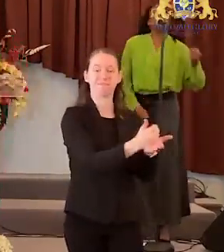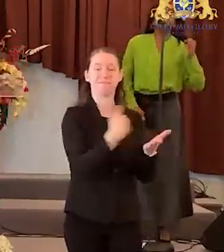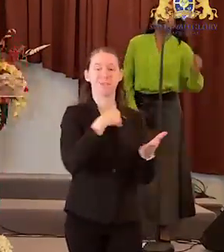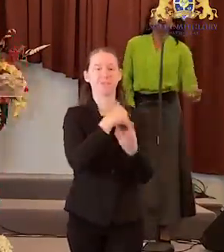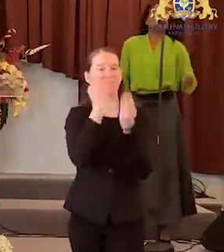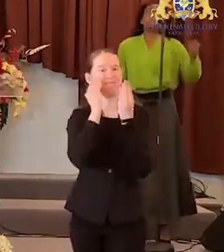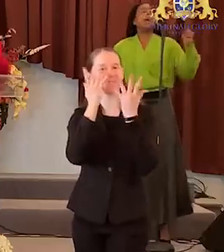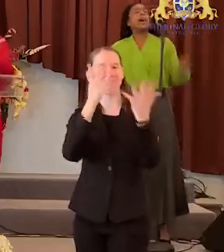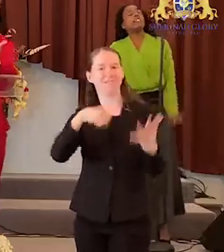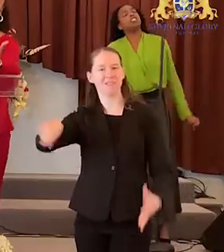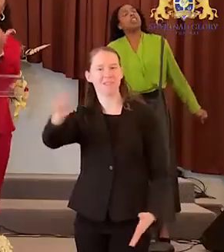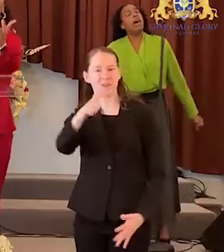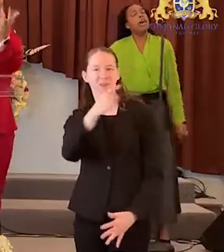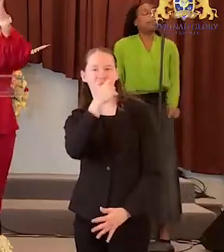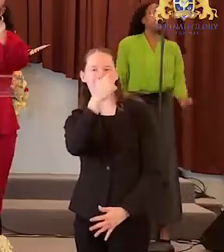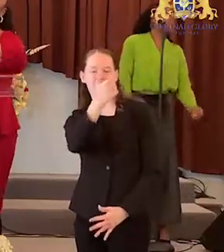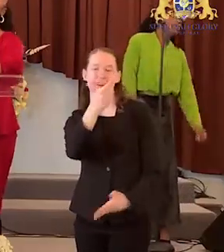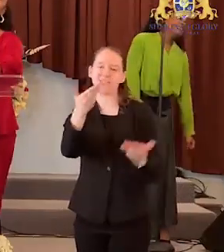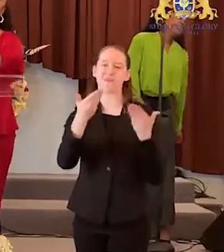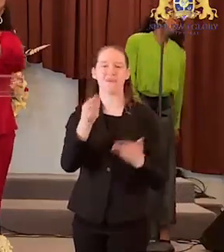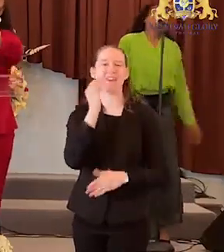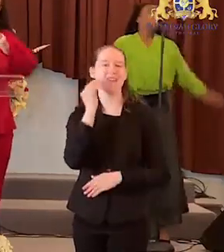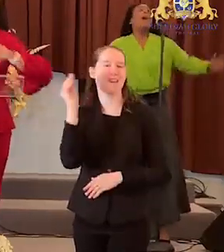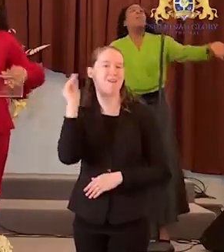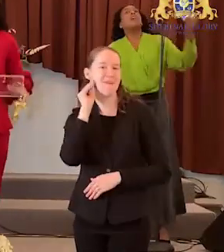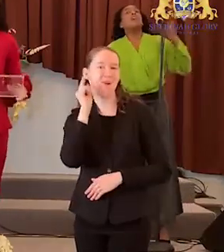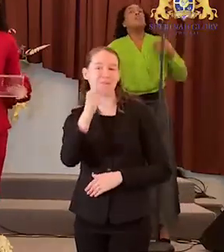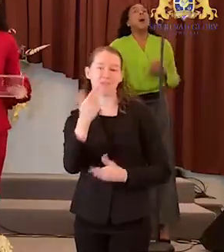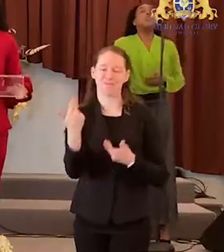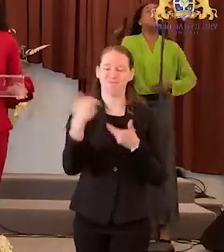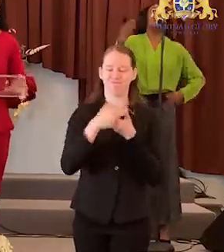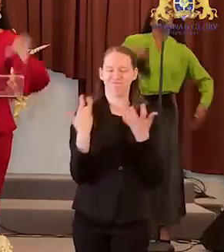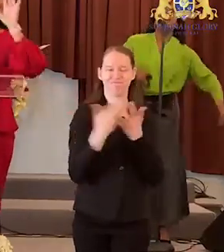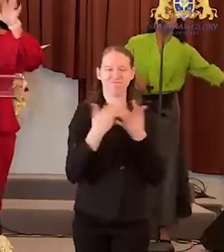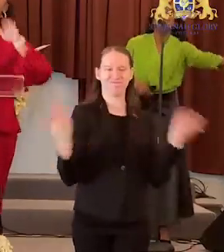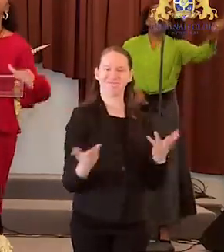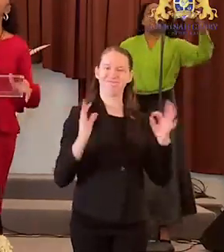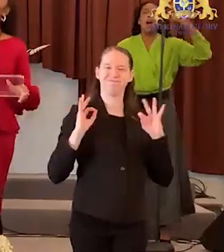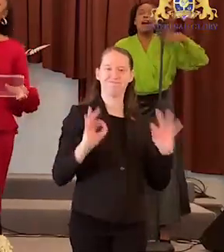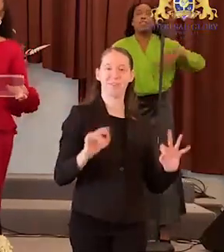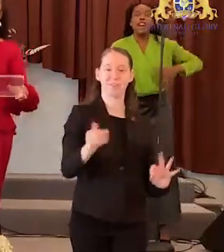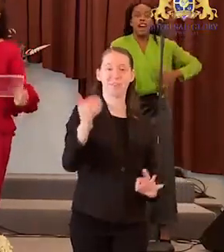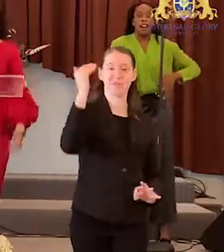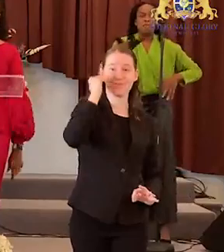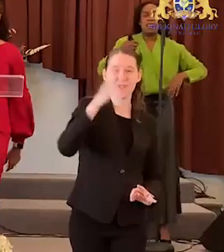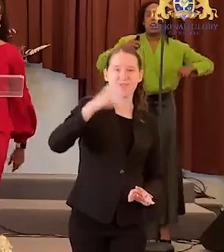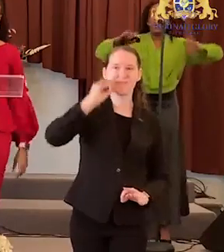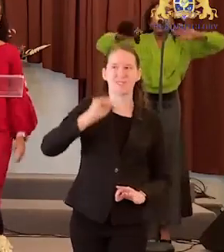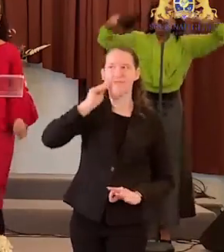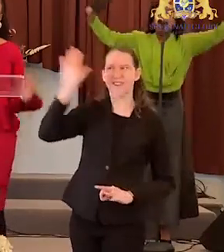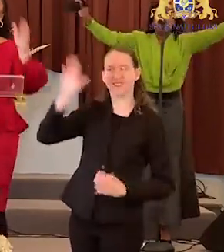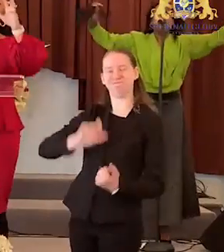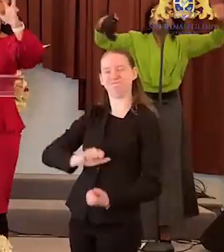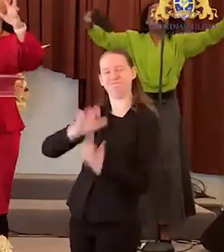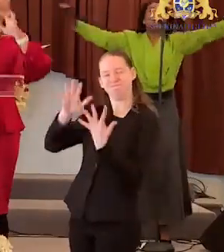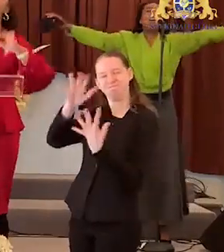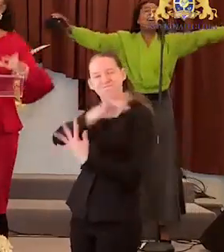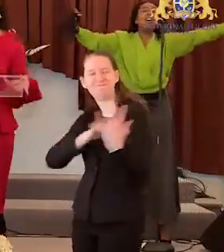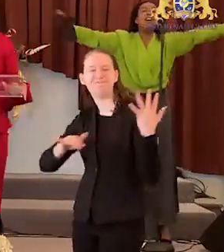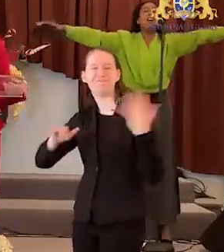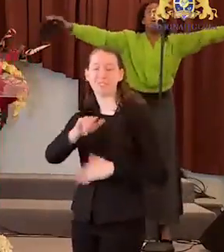to all of you who are watching, welcome home. You know you belong here. You know you experience the presence of God.